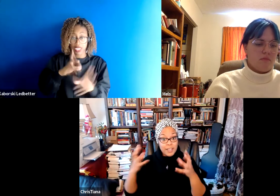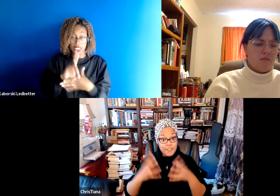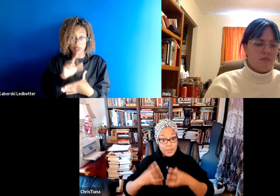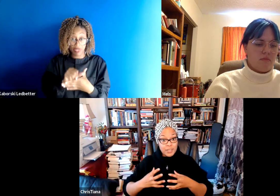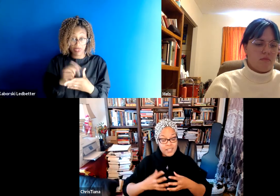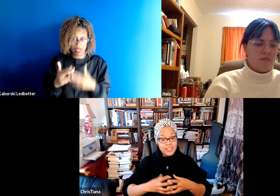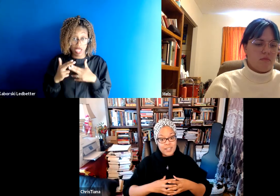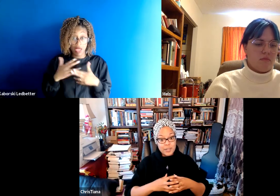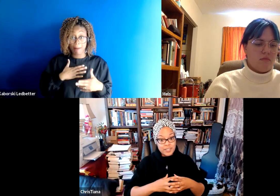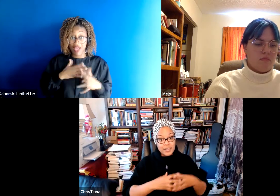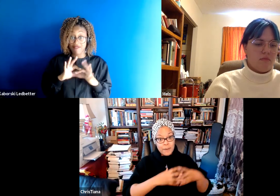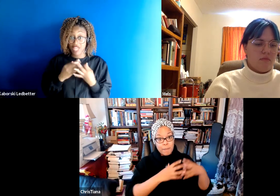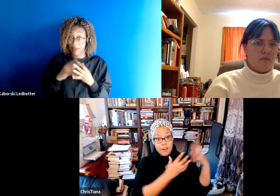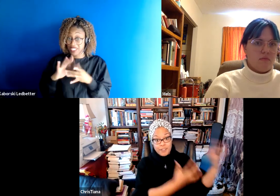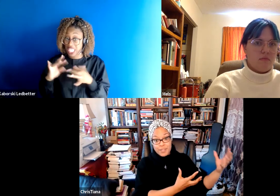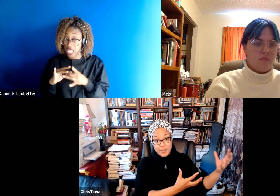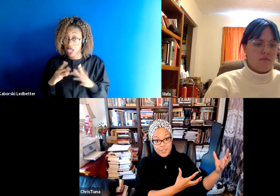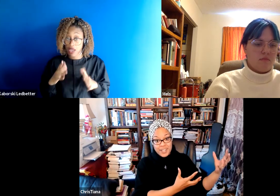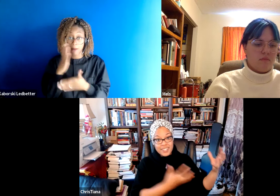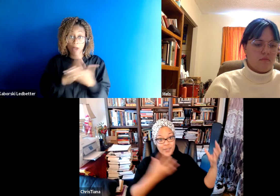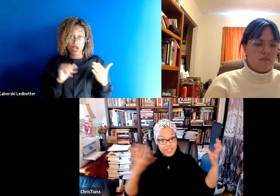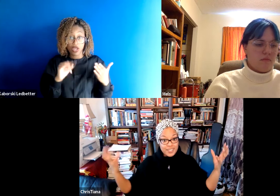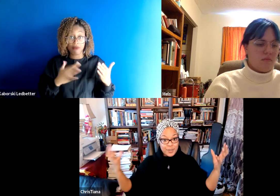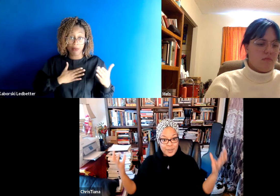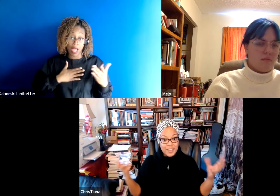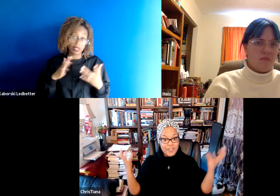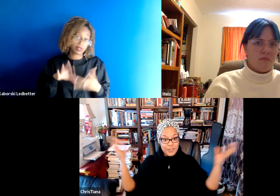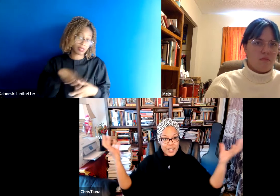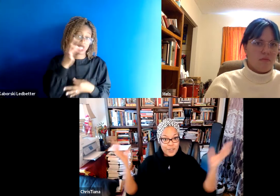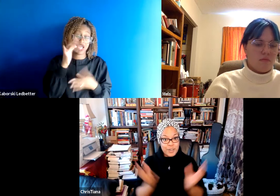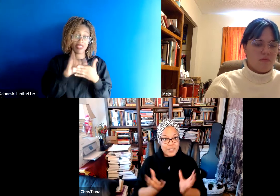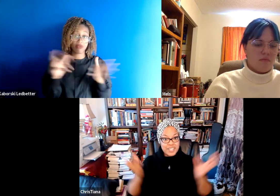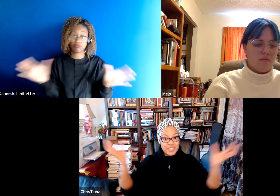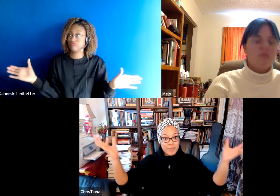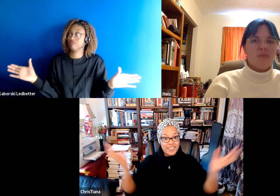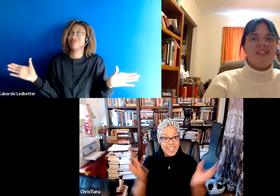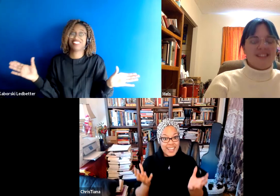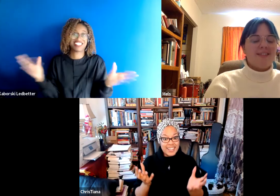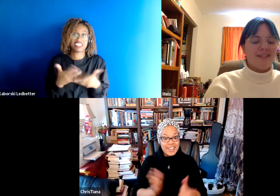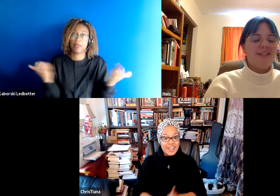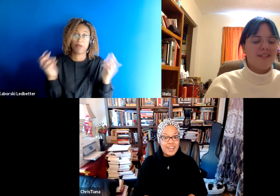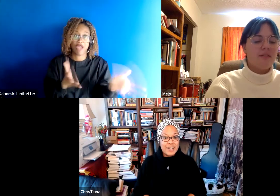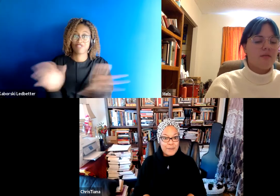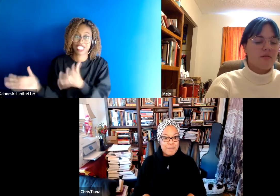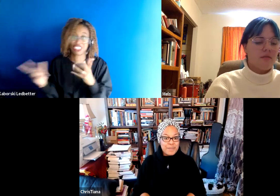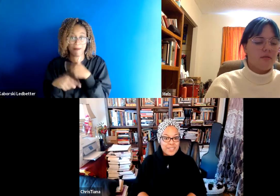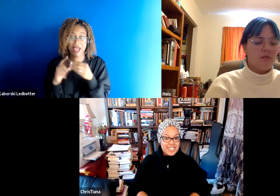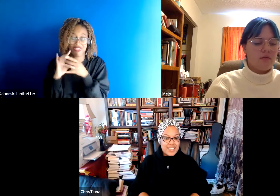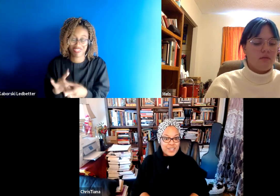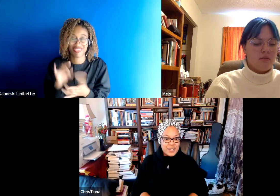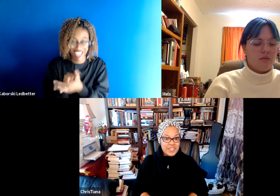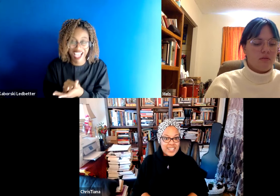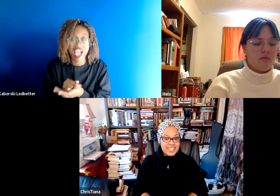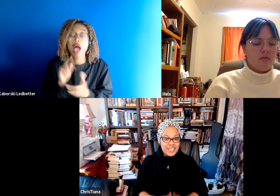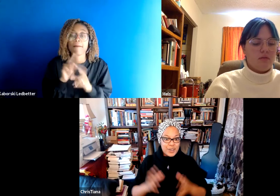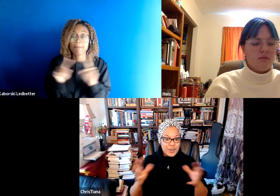what my family community said was part of my spirituality, which that's a whole, I feel like we can have a whole conversation about that.